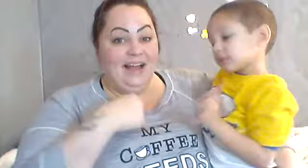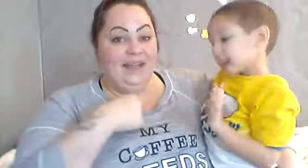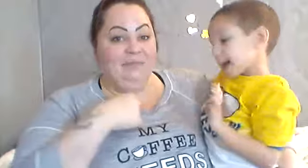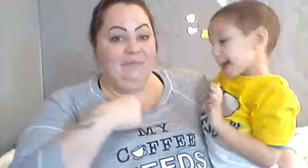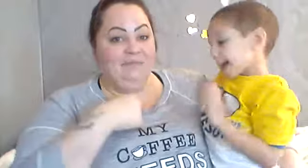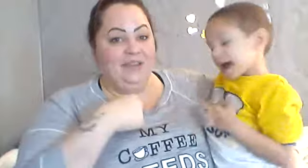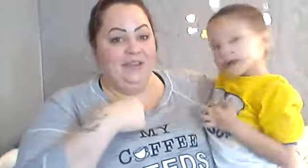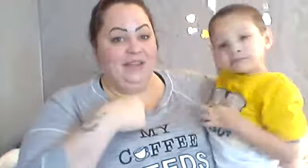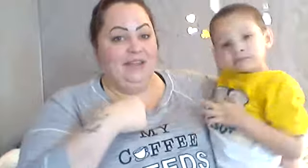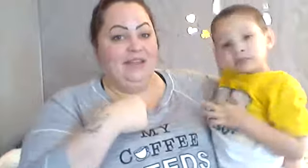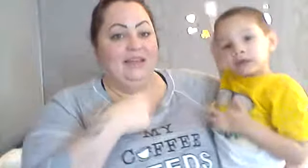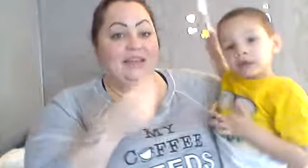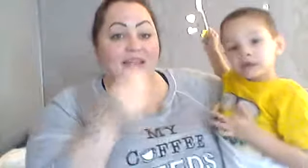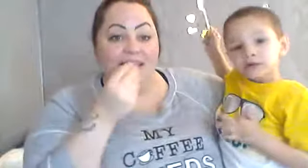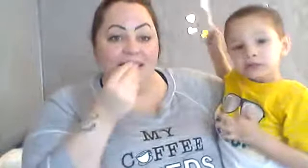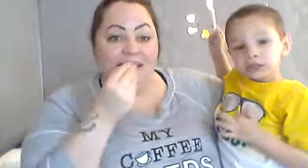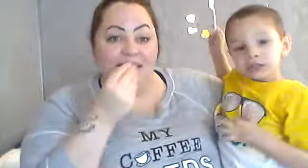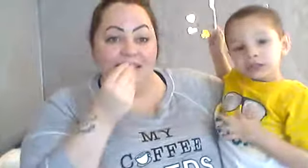I'm eating.